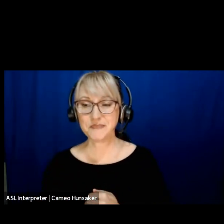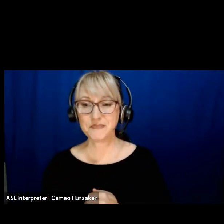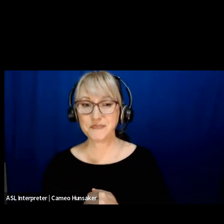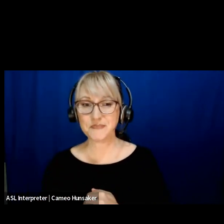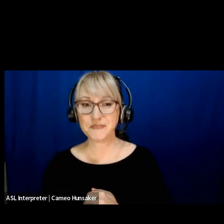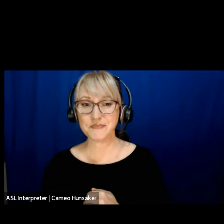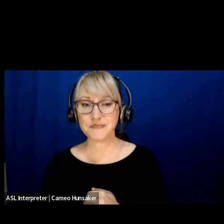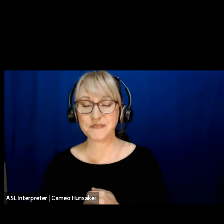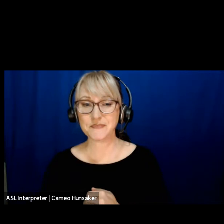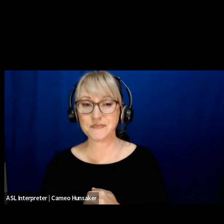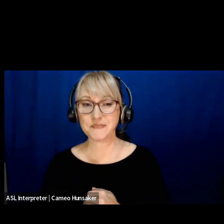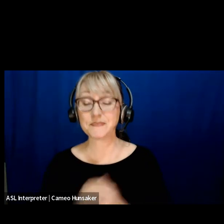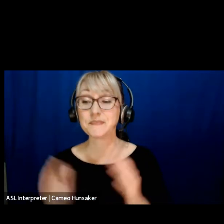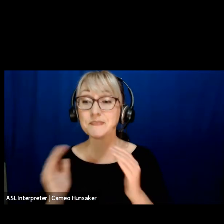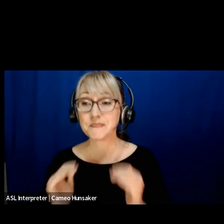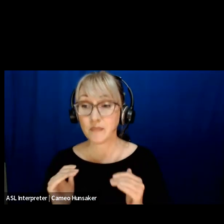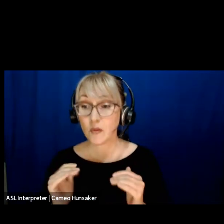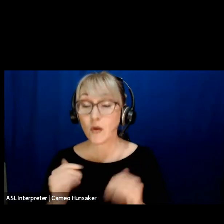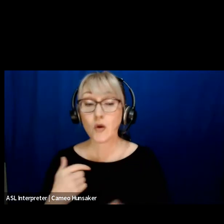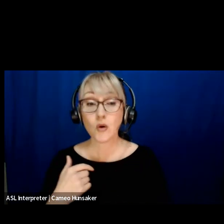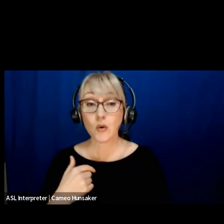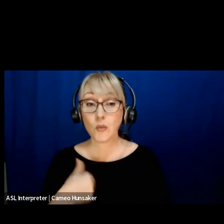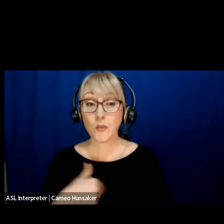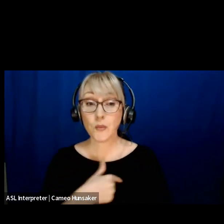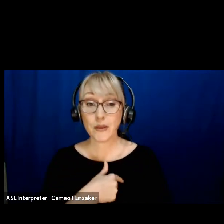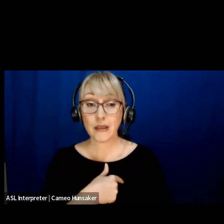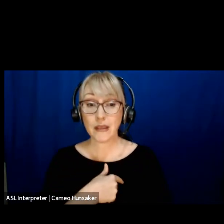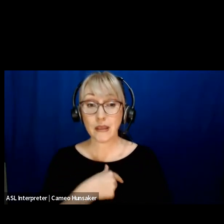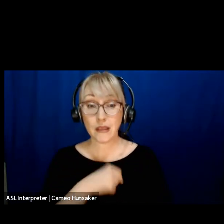We worked with the